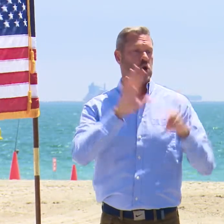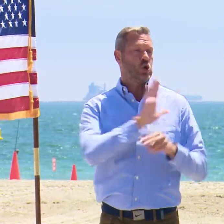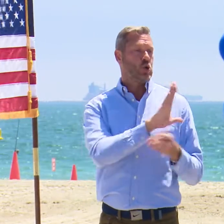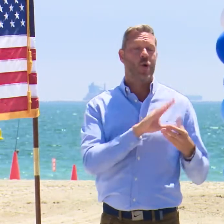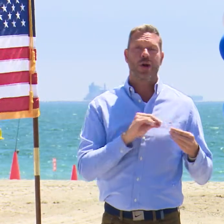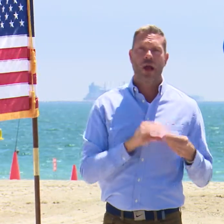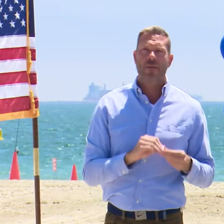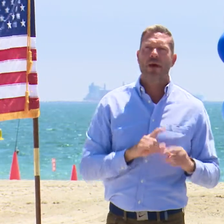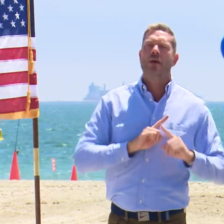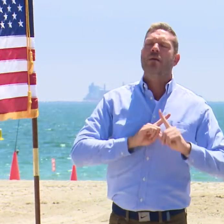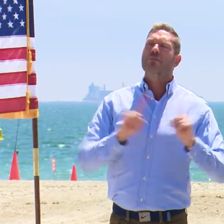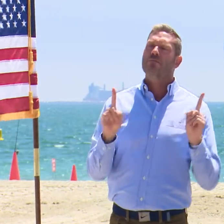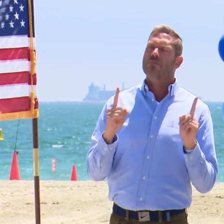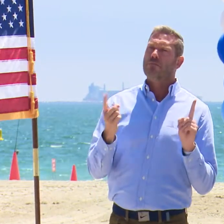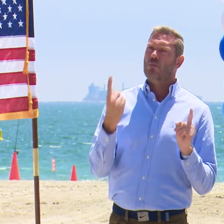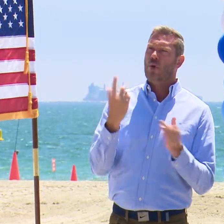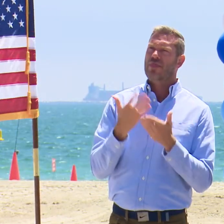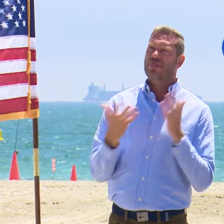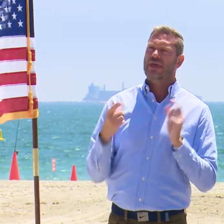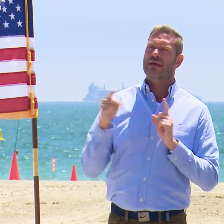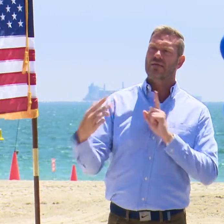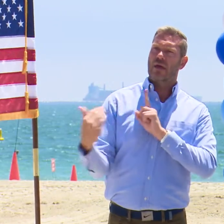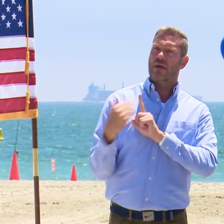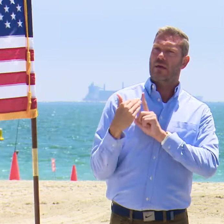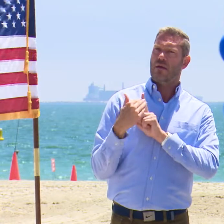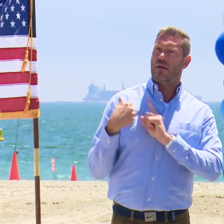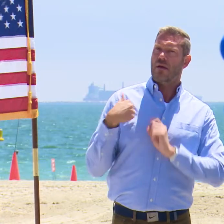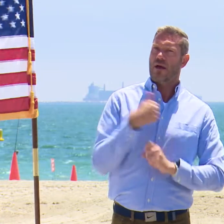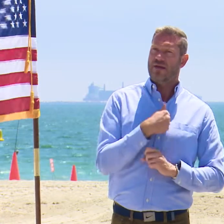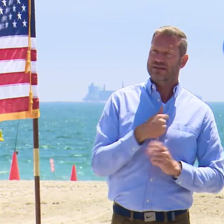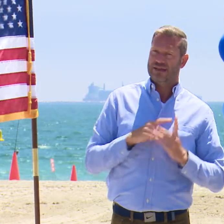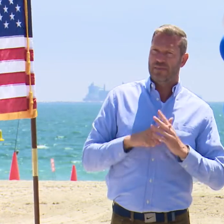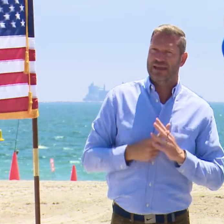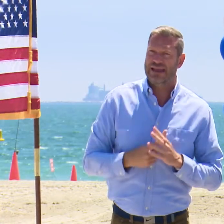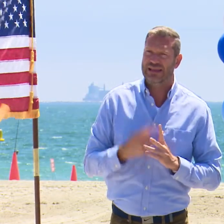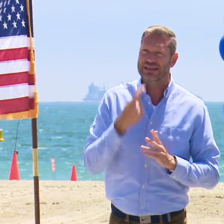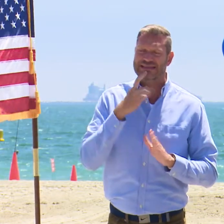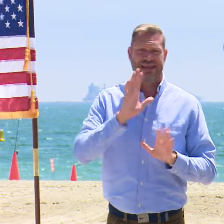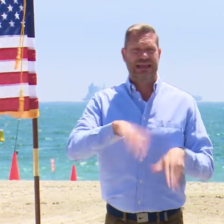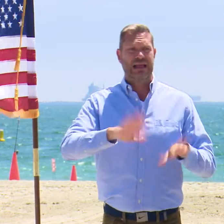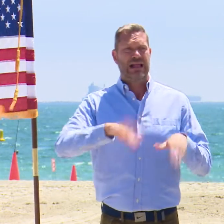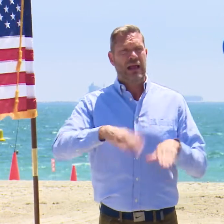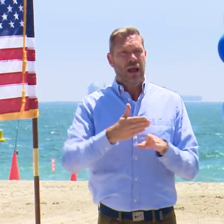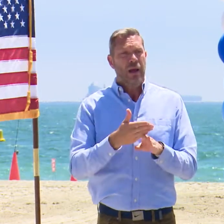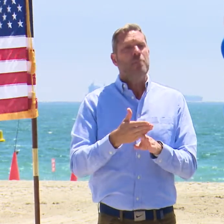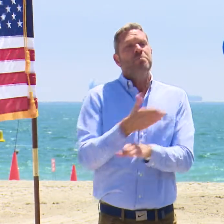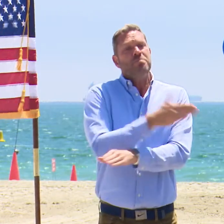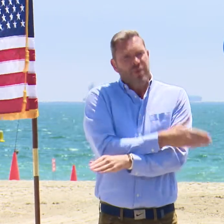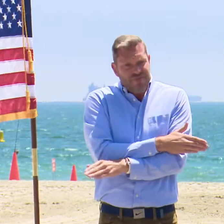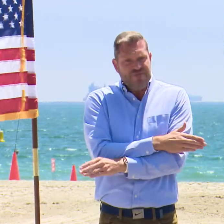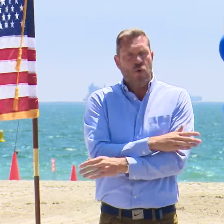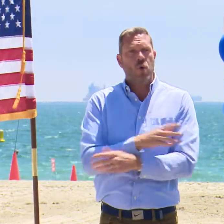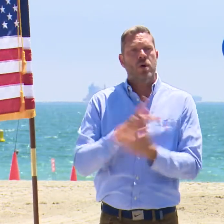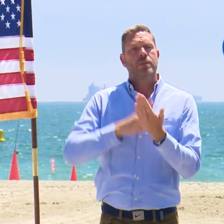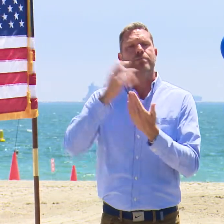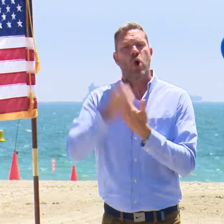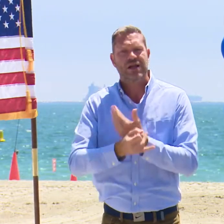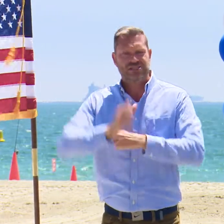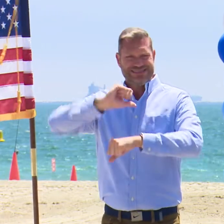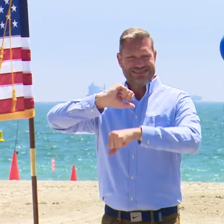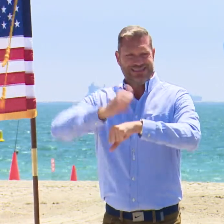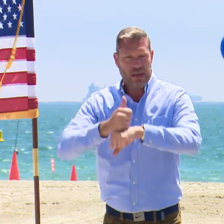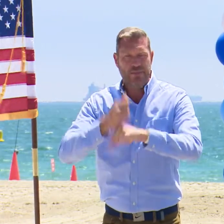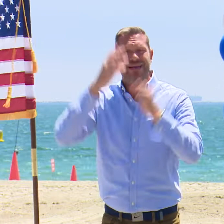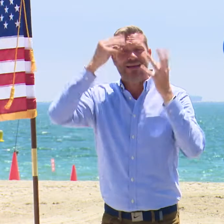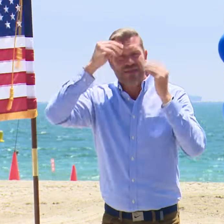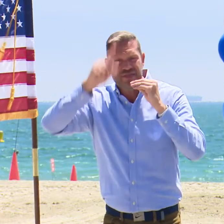that they reached out to us early about as an office was, hey, before you plan projects, think about accessibility. Think